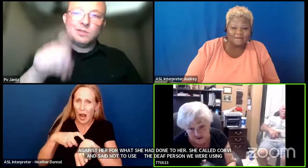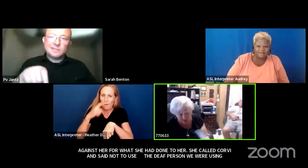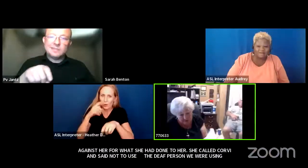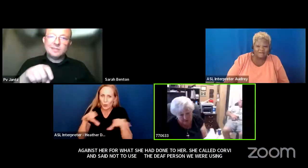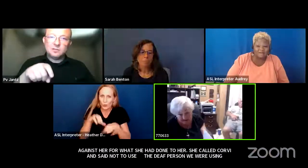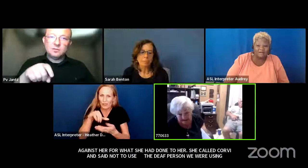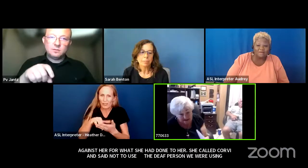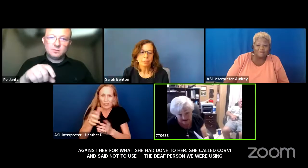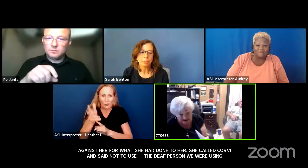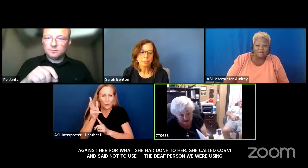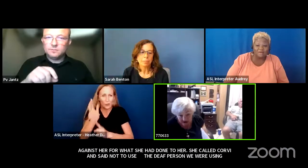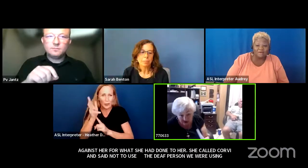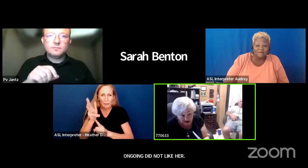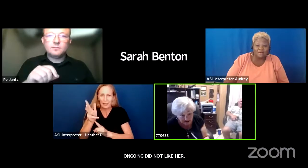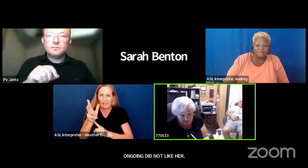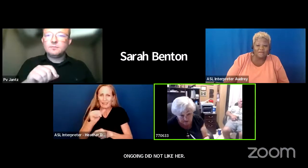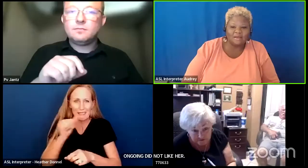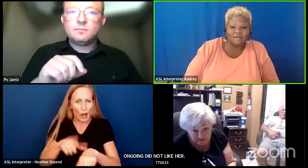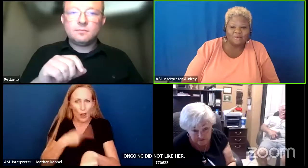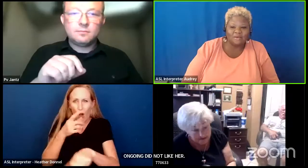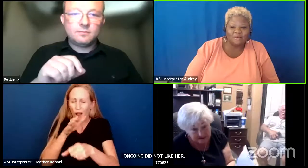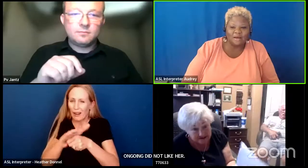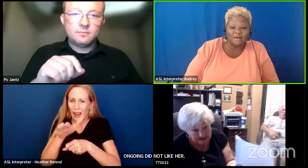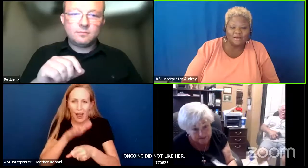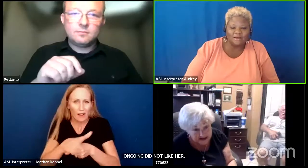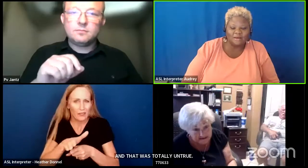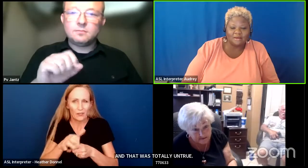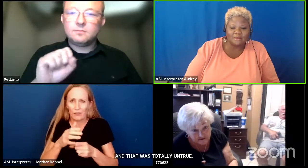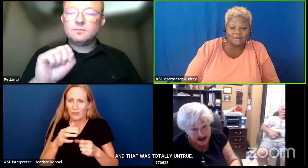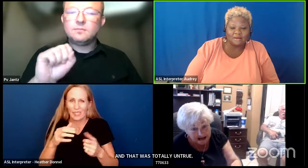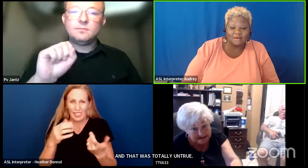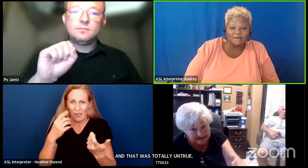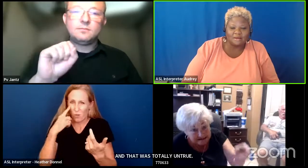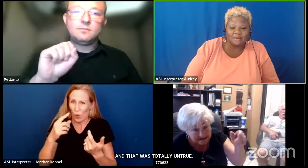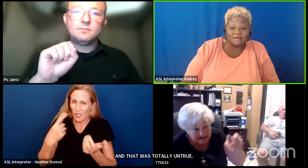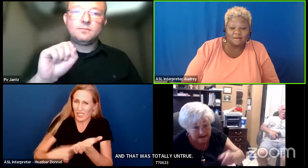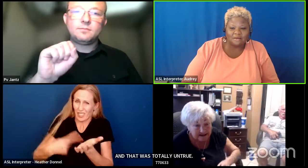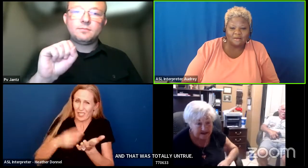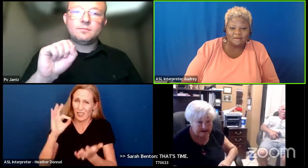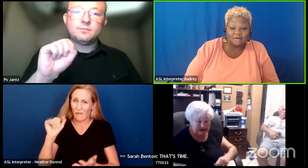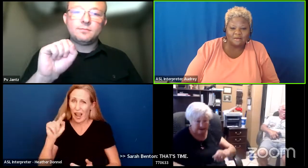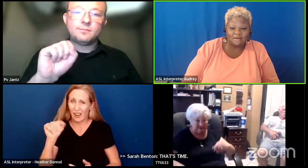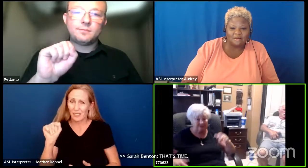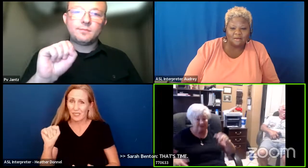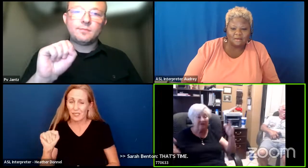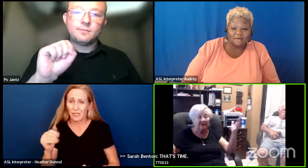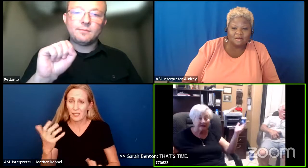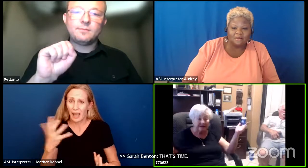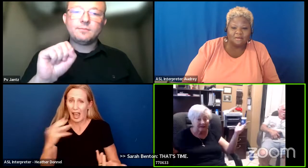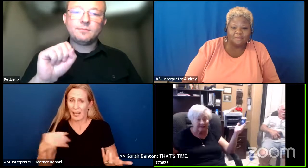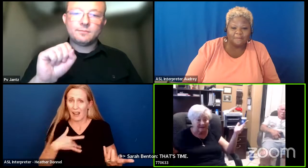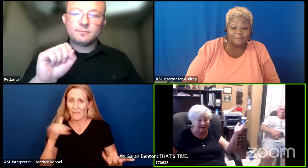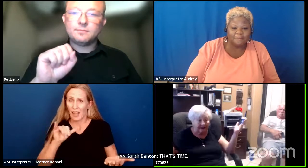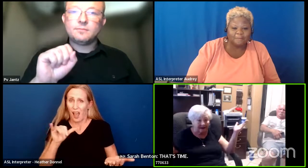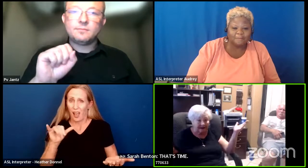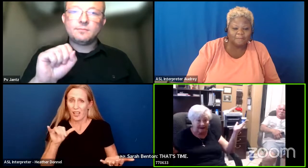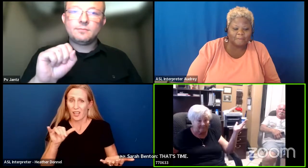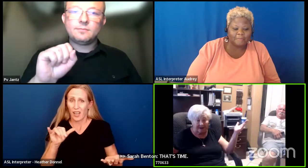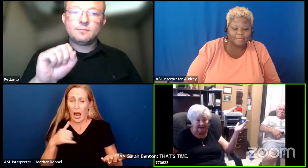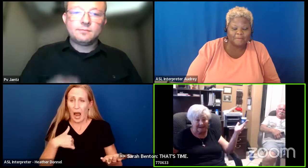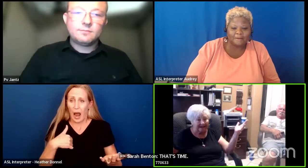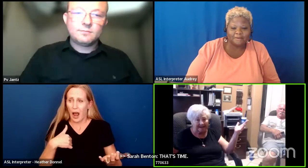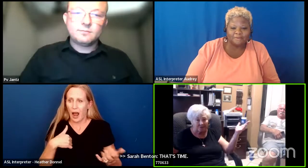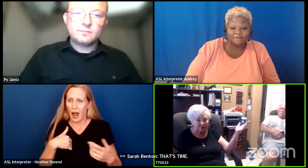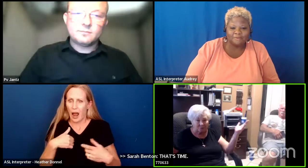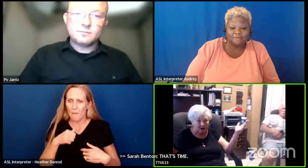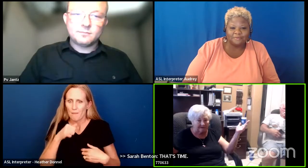this. 3 minutes is just not long enough. Thank you. To state the facts. And I feel like I am